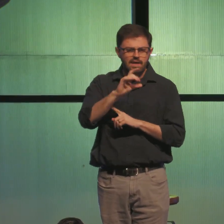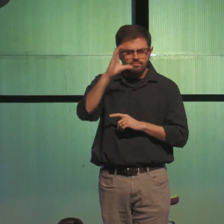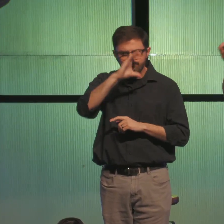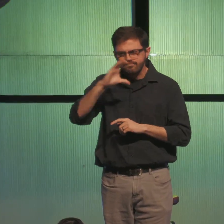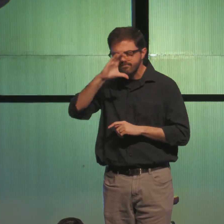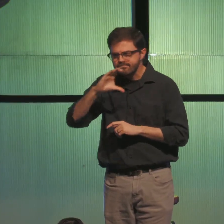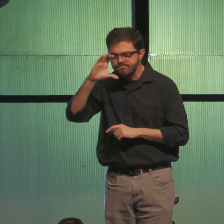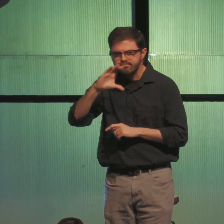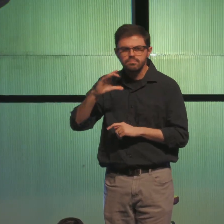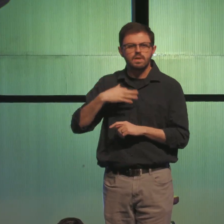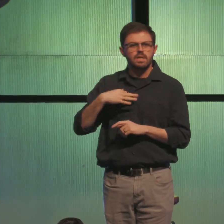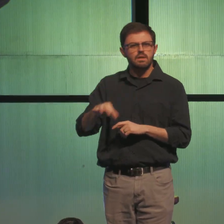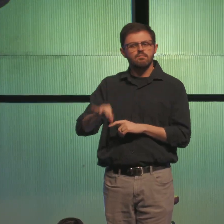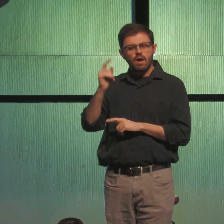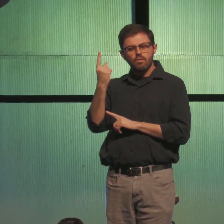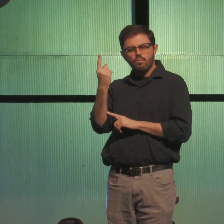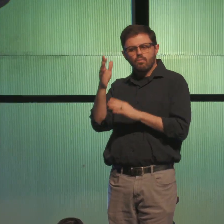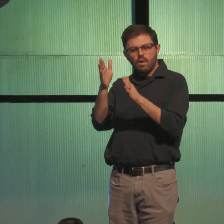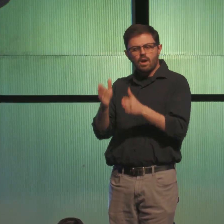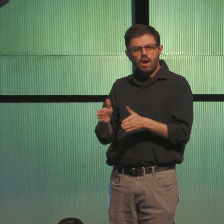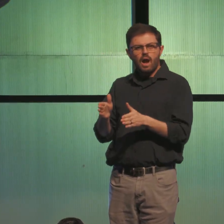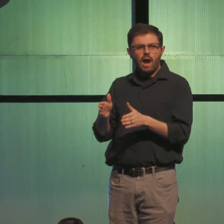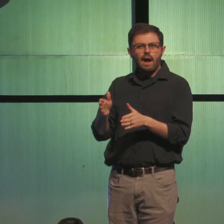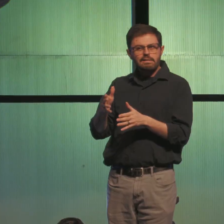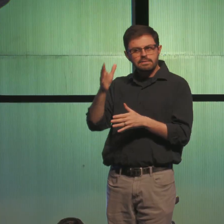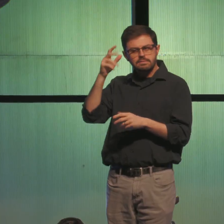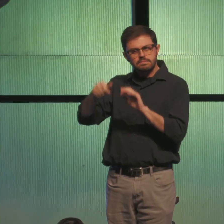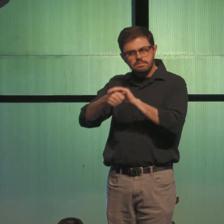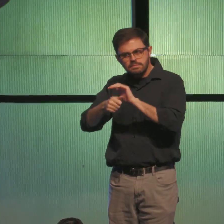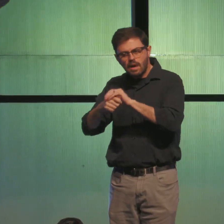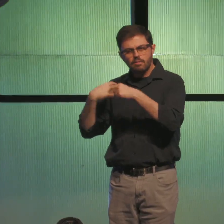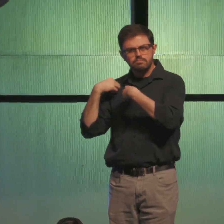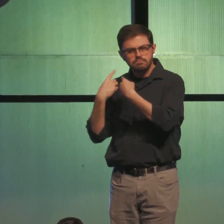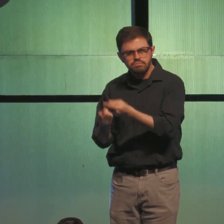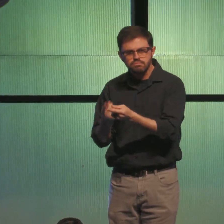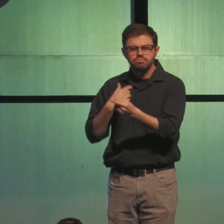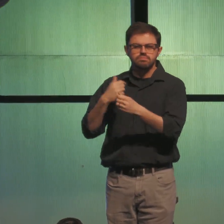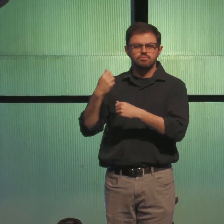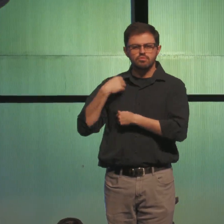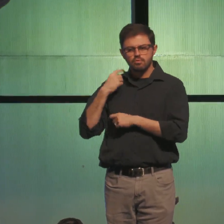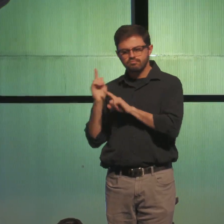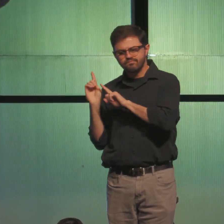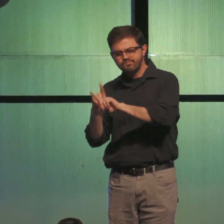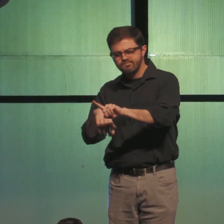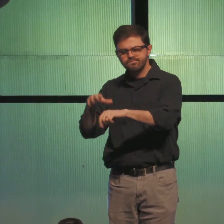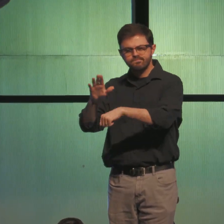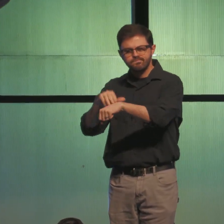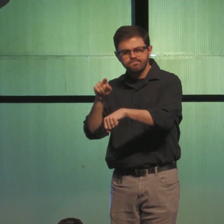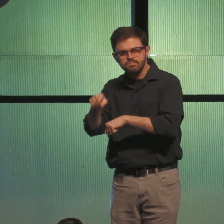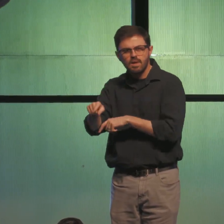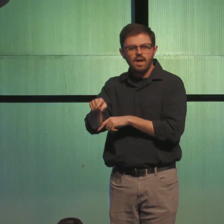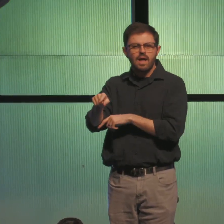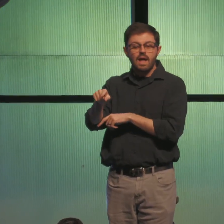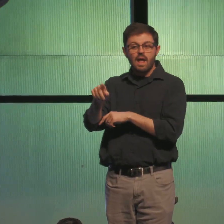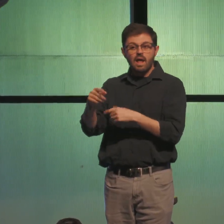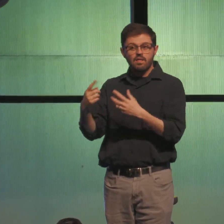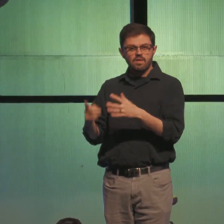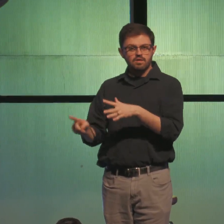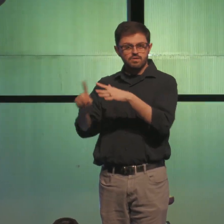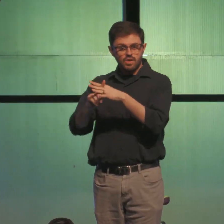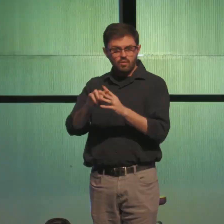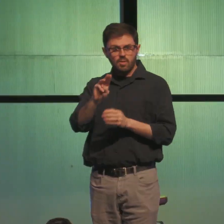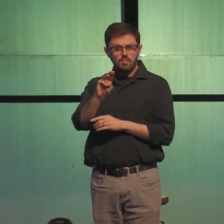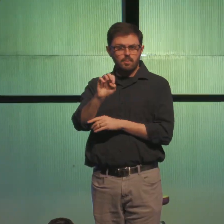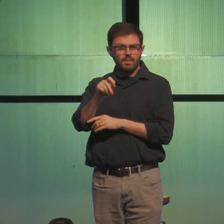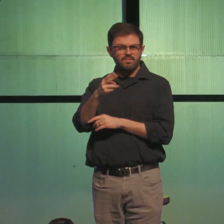anybody? And we find out that there's this guy, and he's been in hiding. And so he sends for the soldiers, and the soldiers get him. And the soldiers finally show up. What do you think